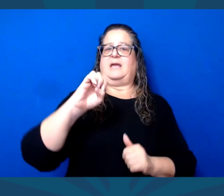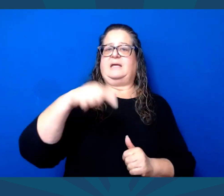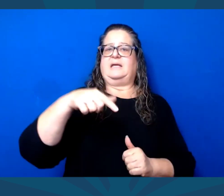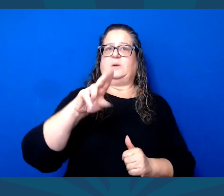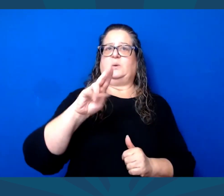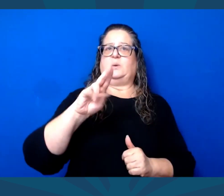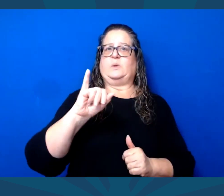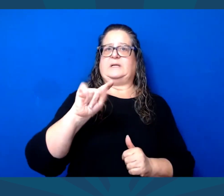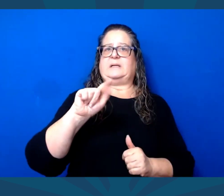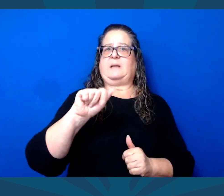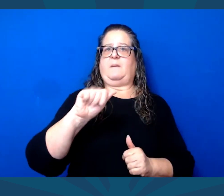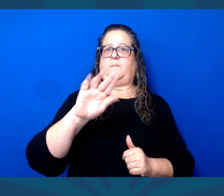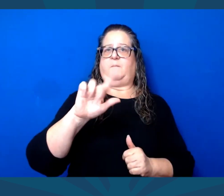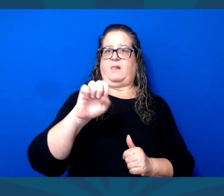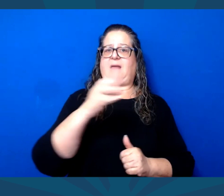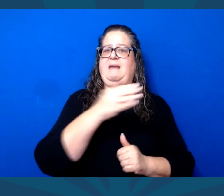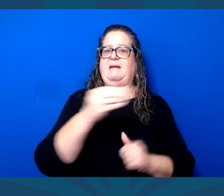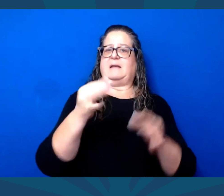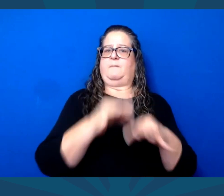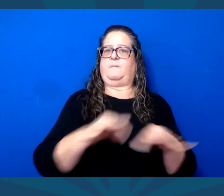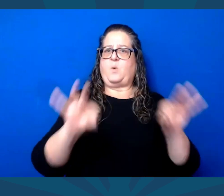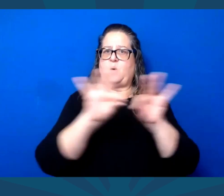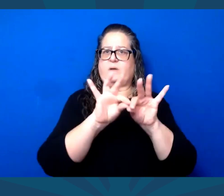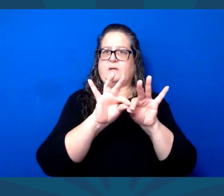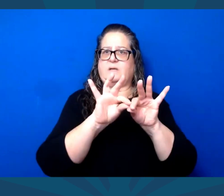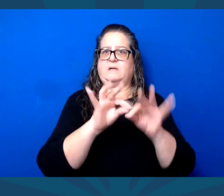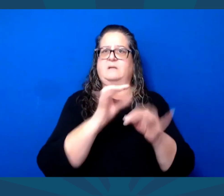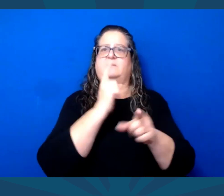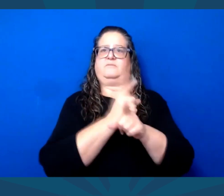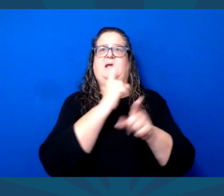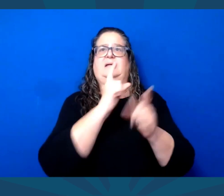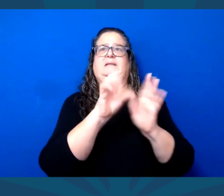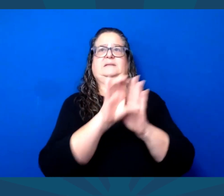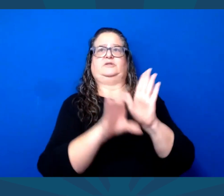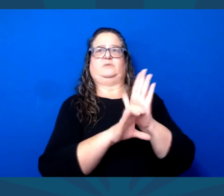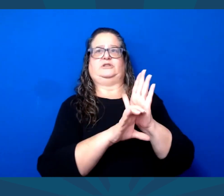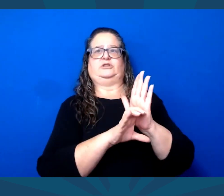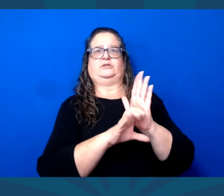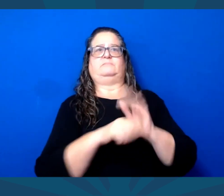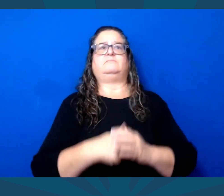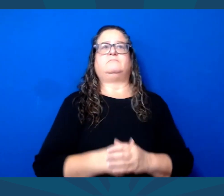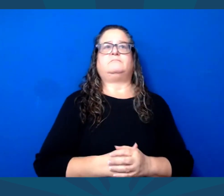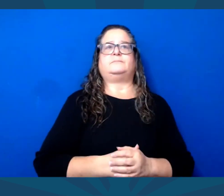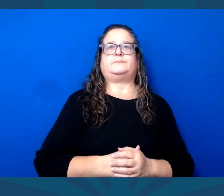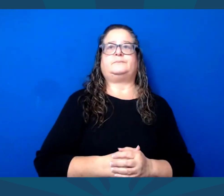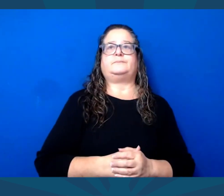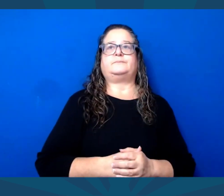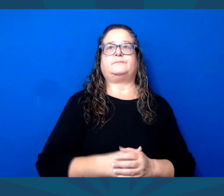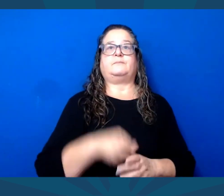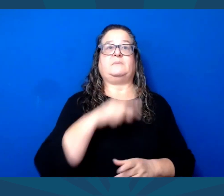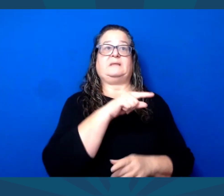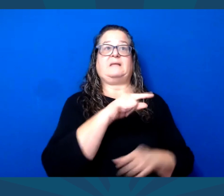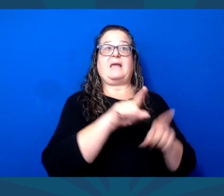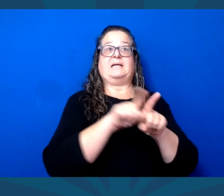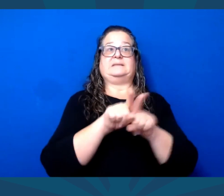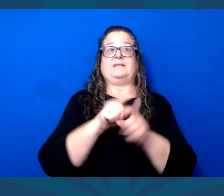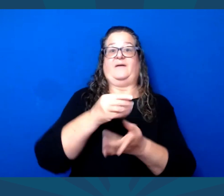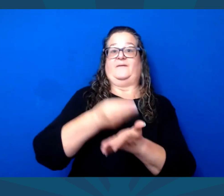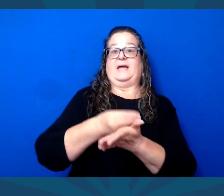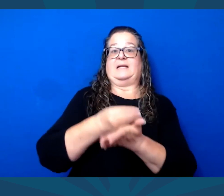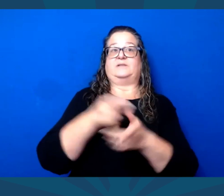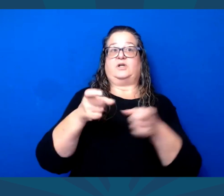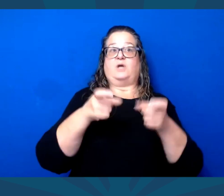all, constitutionally sound. As a controller for a locally owned developer, I have